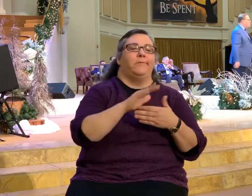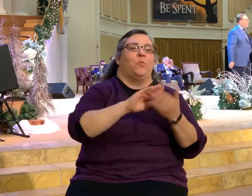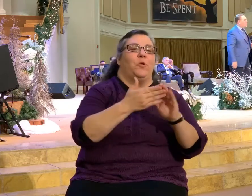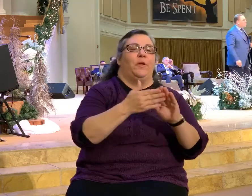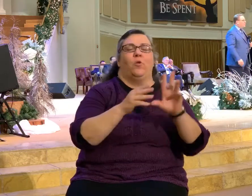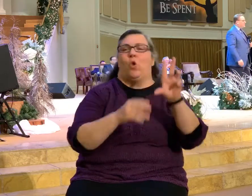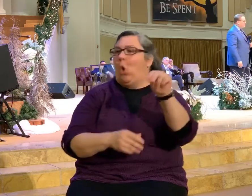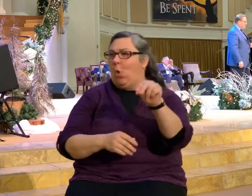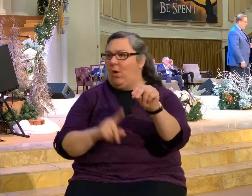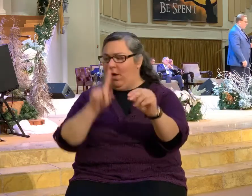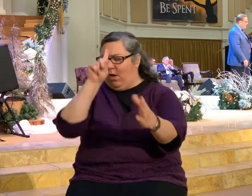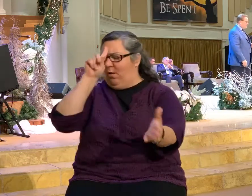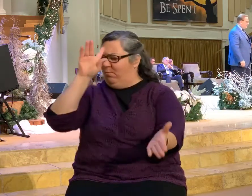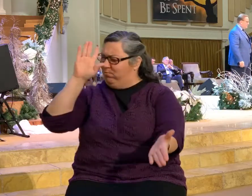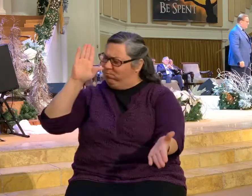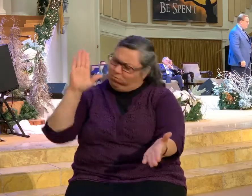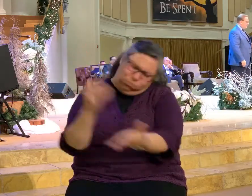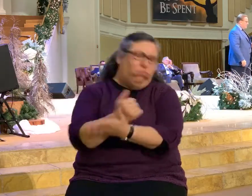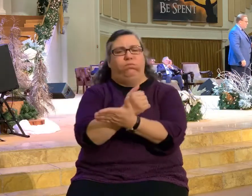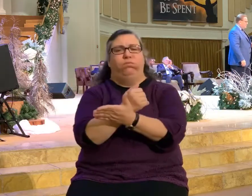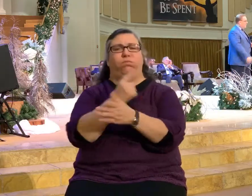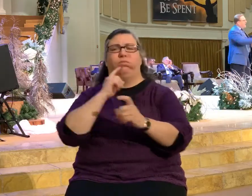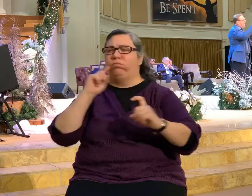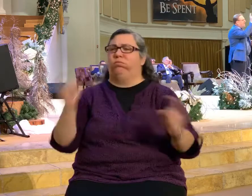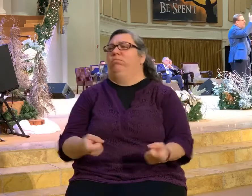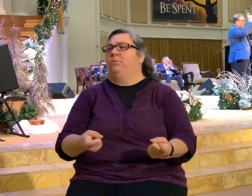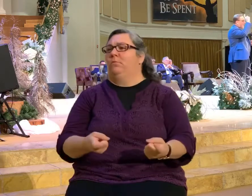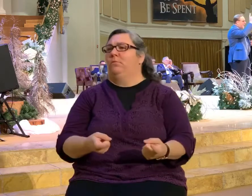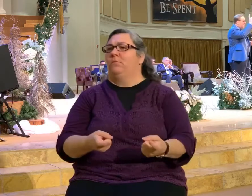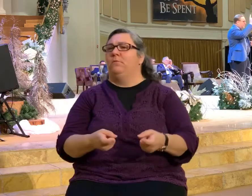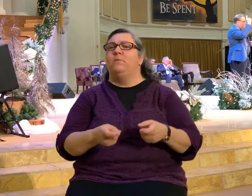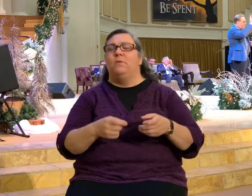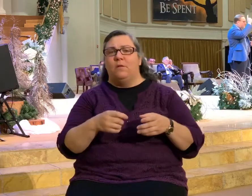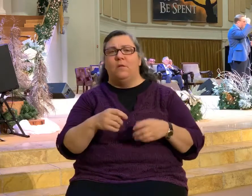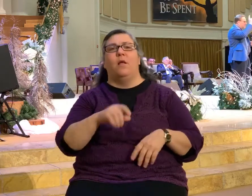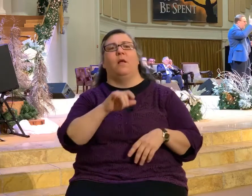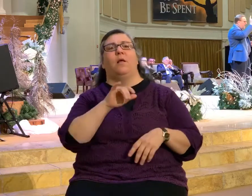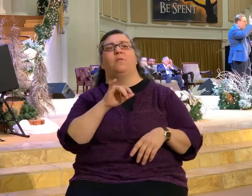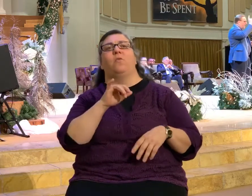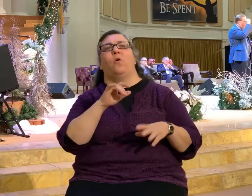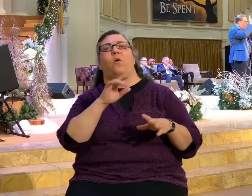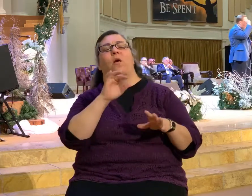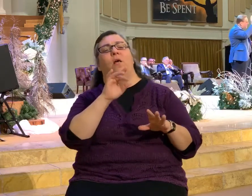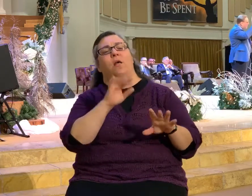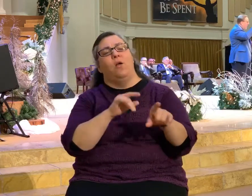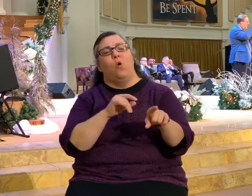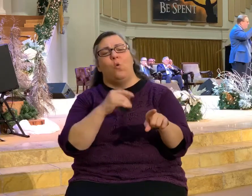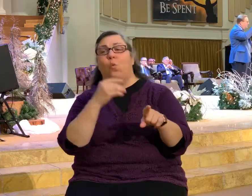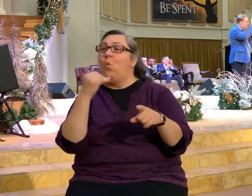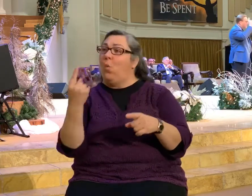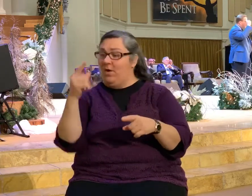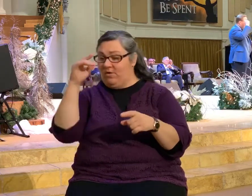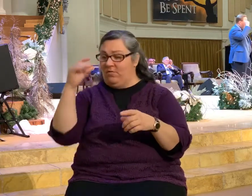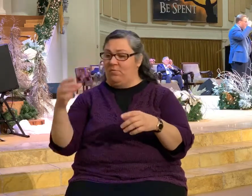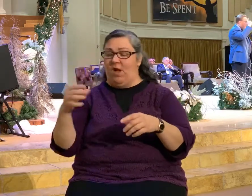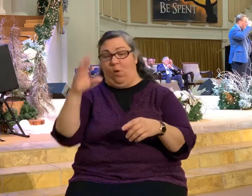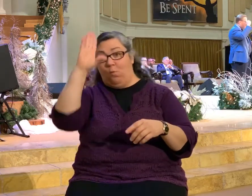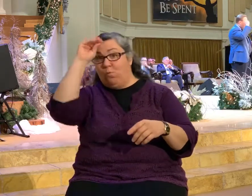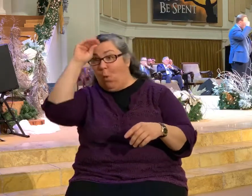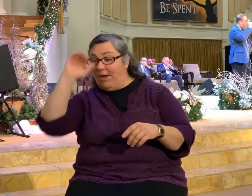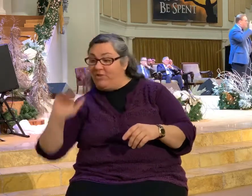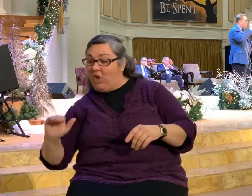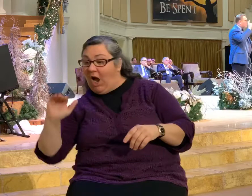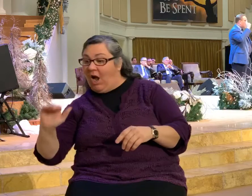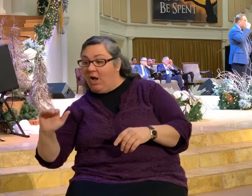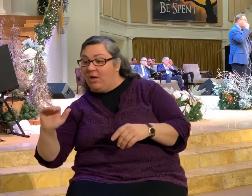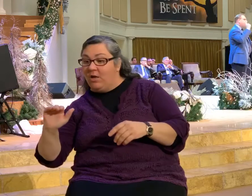was moral decadence. The legal age one could take a boy child to be